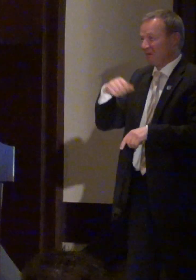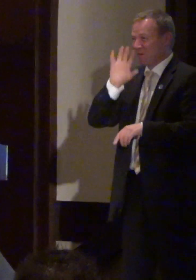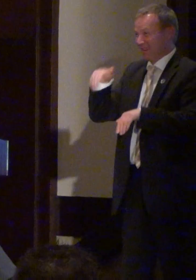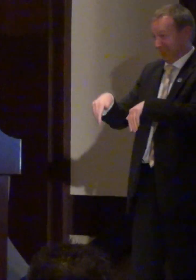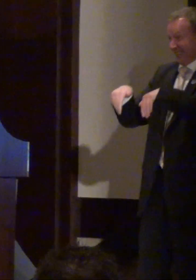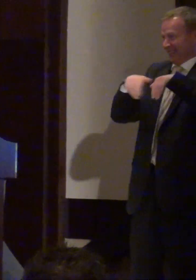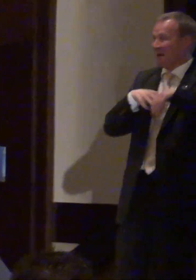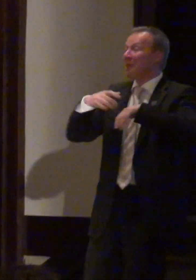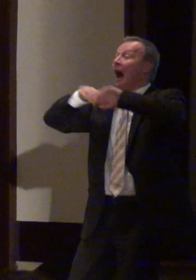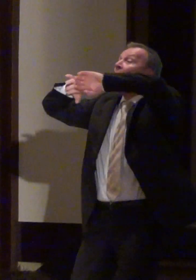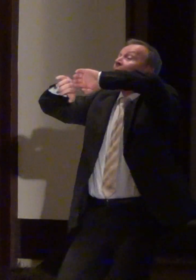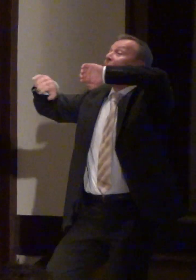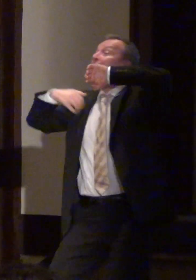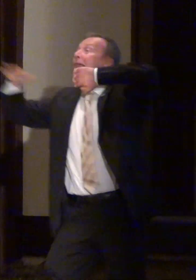they close, as